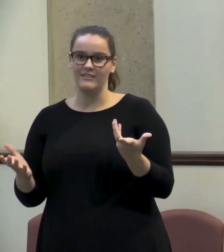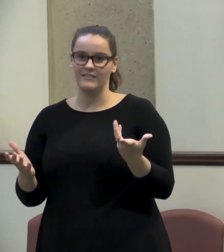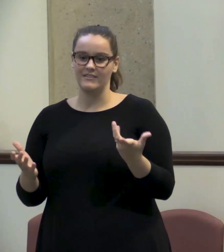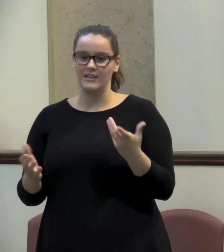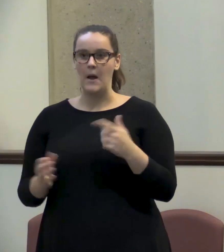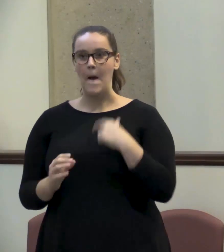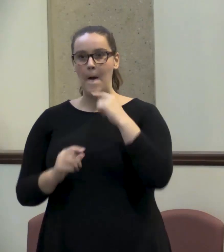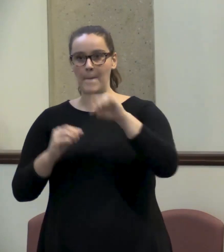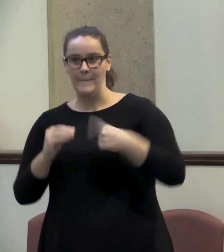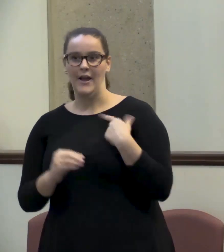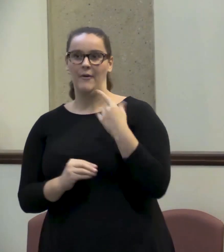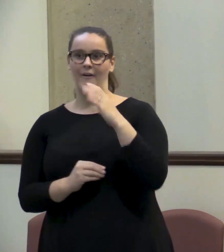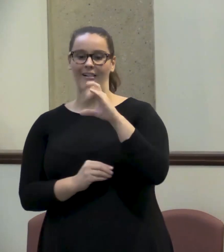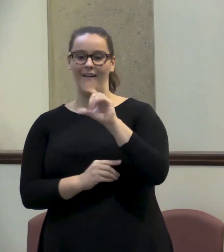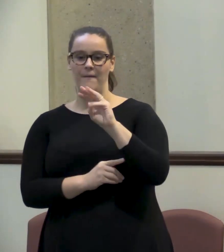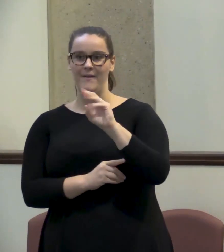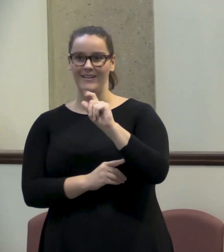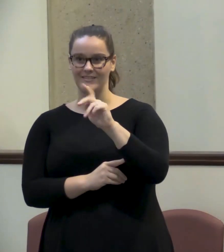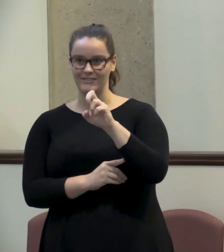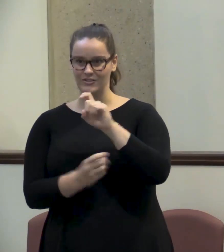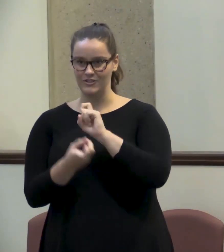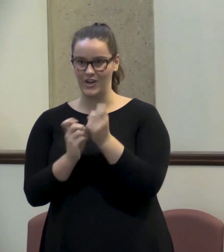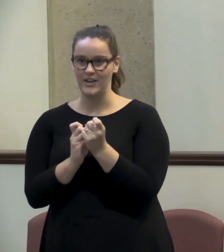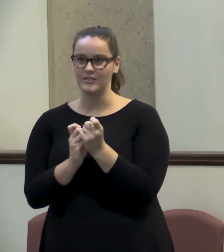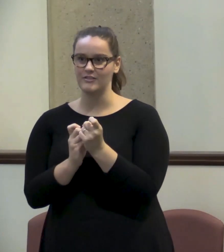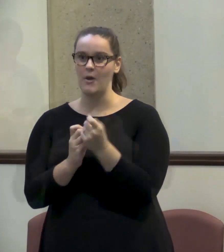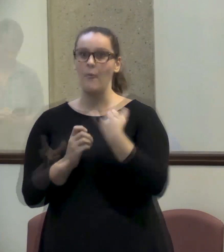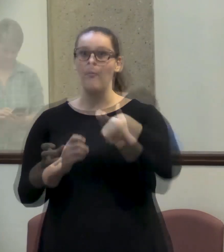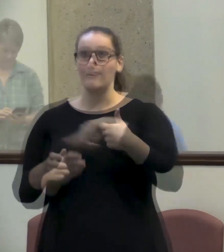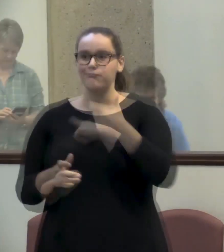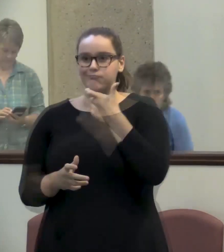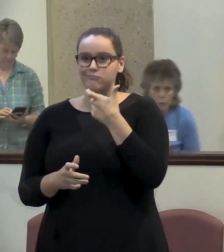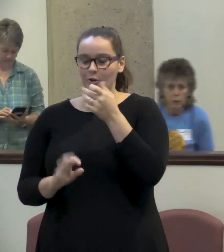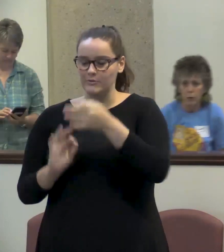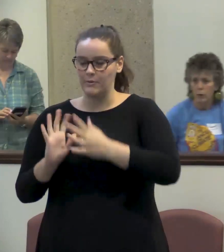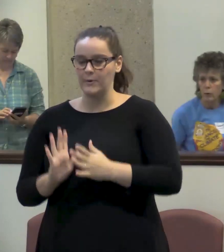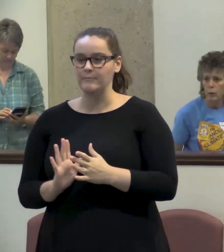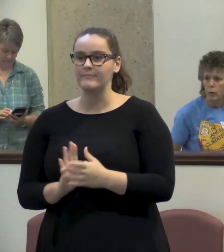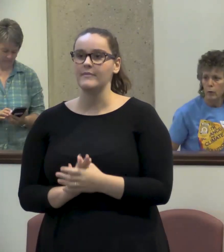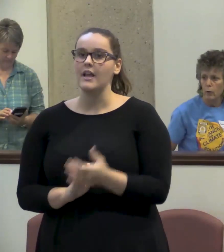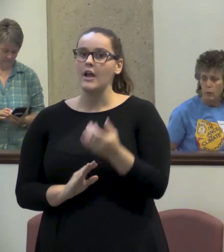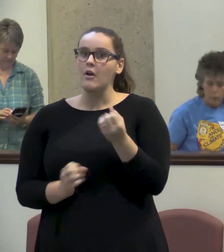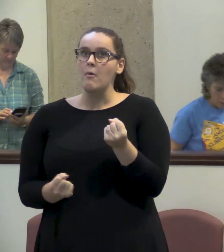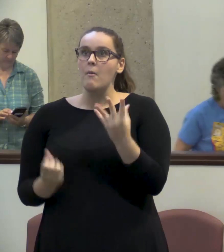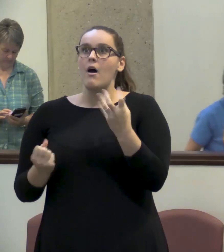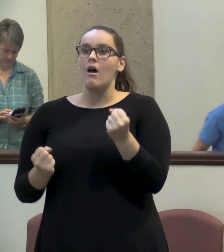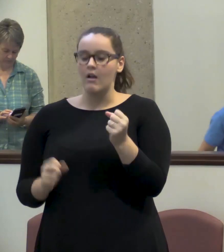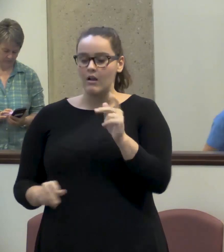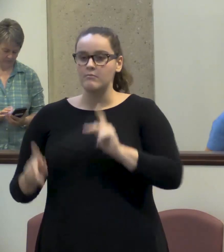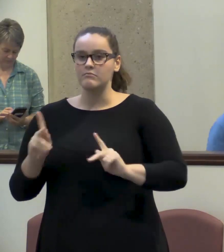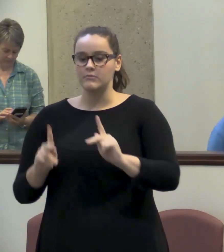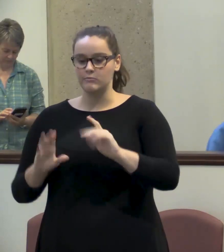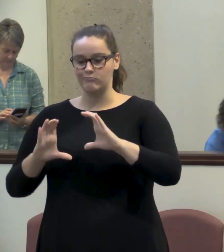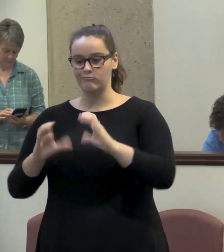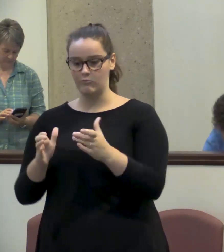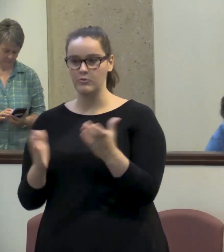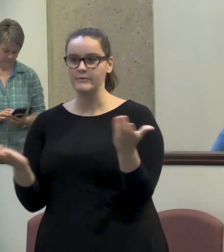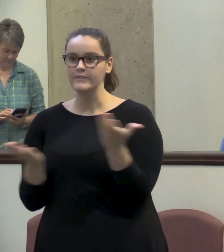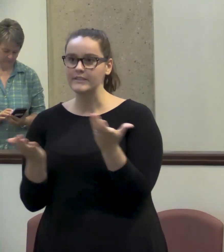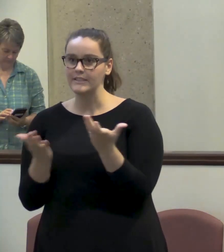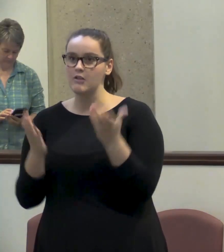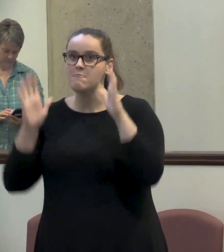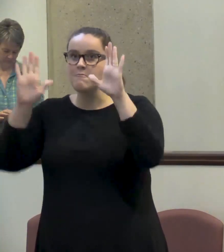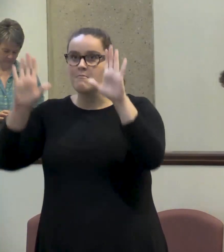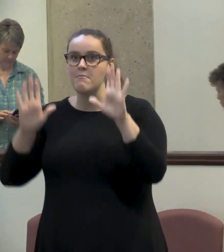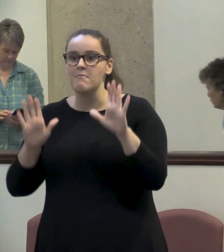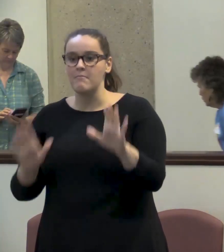they've done to fight back, and what we can all do together. We have dozens of groups here, and they are here to do